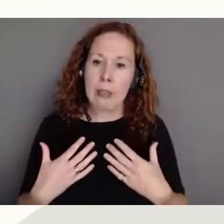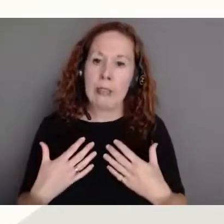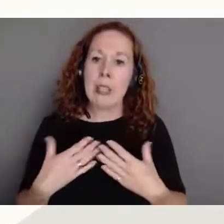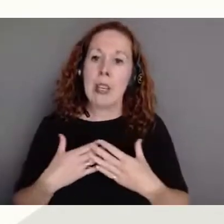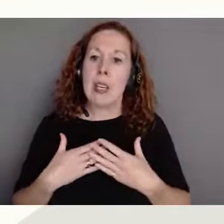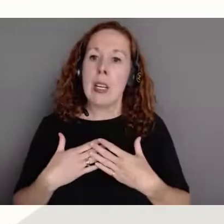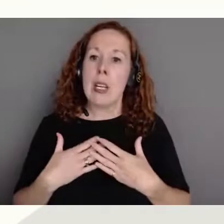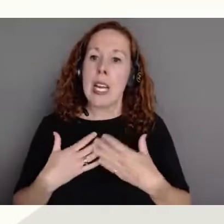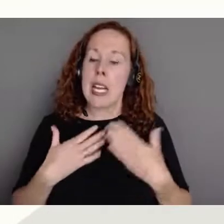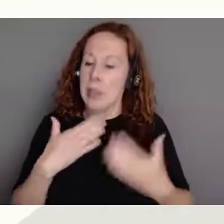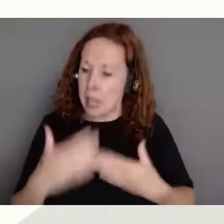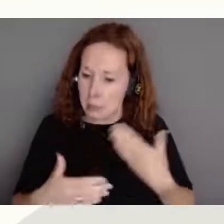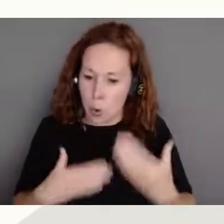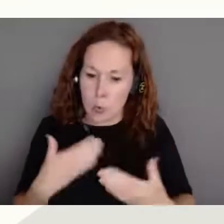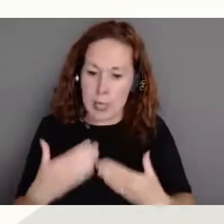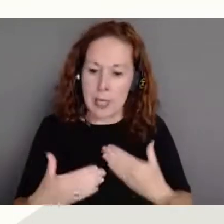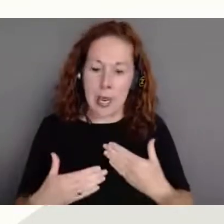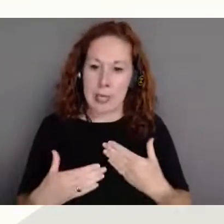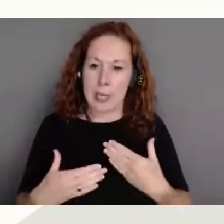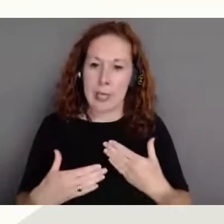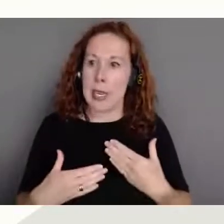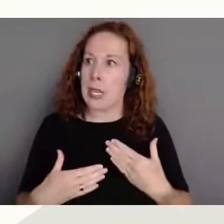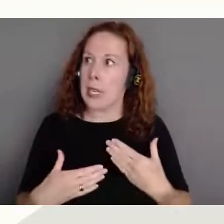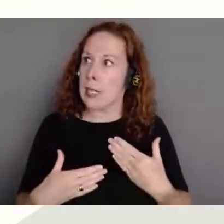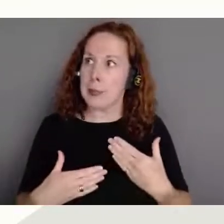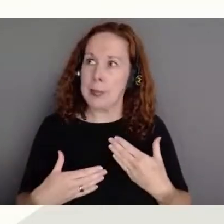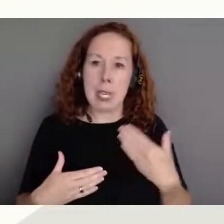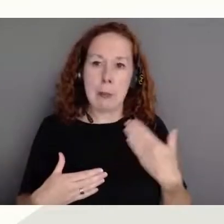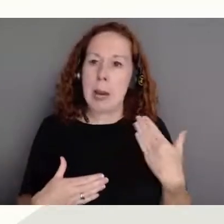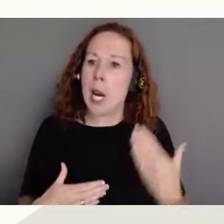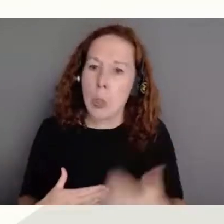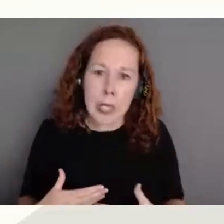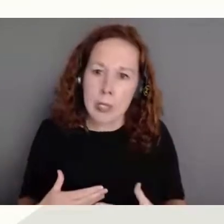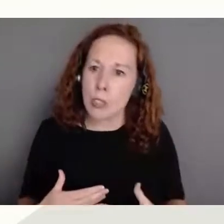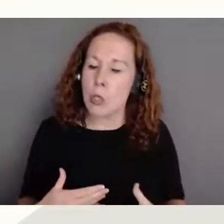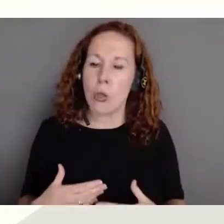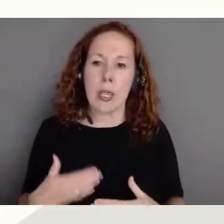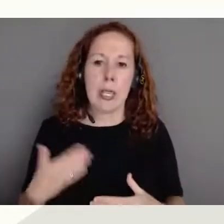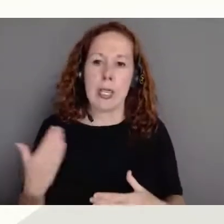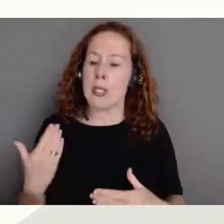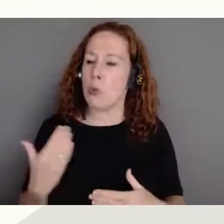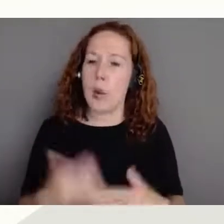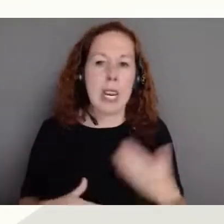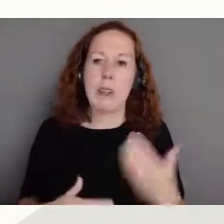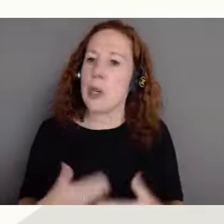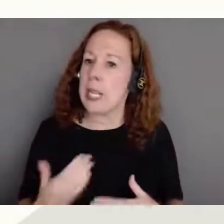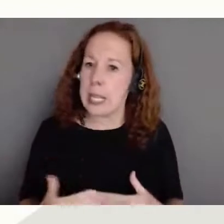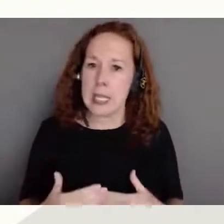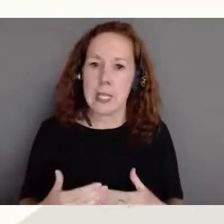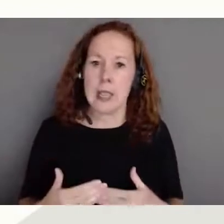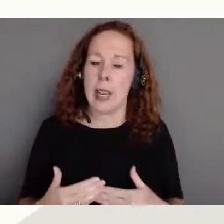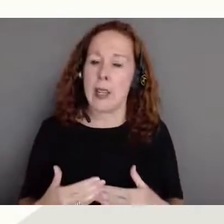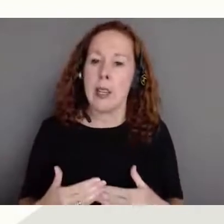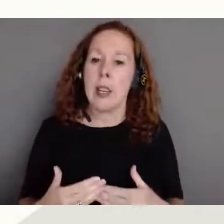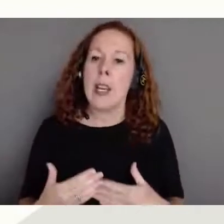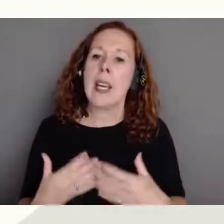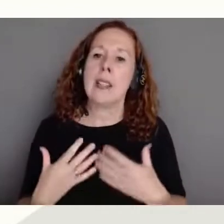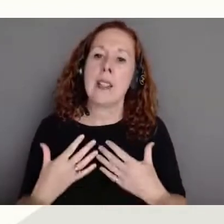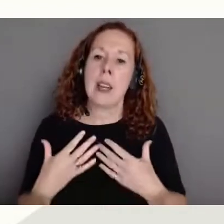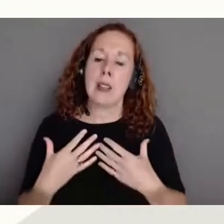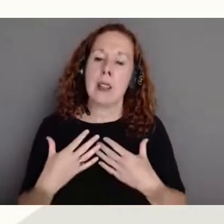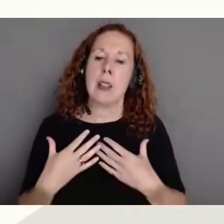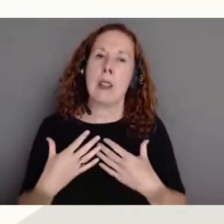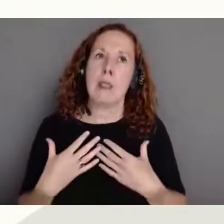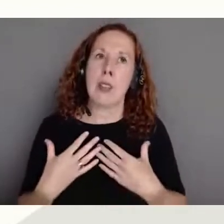euphoria of in that moment, and it's like an empowering story, it's whatever it is, and